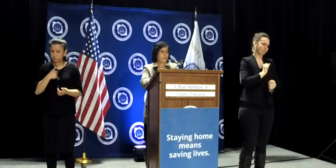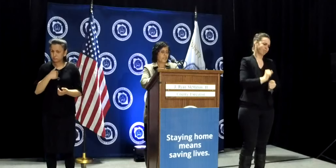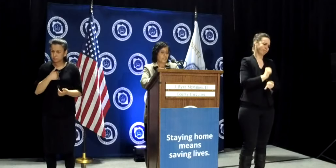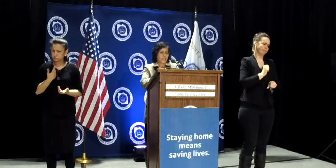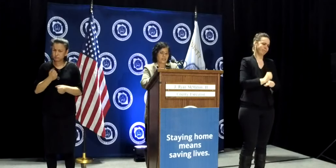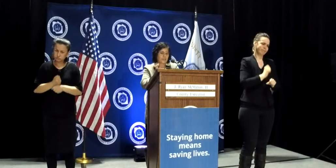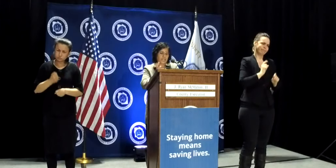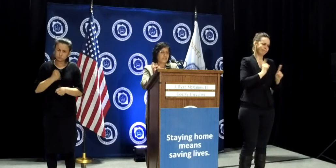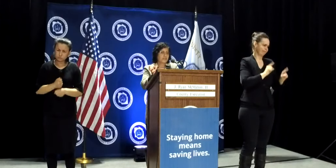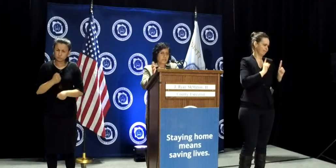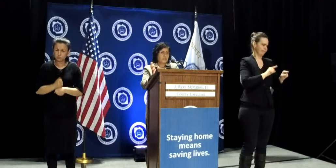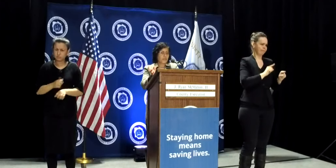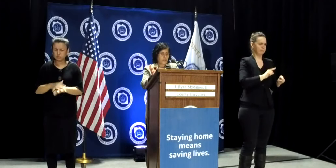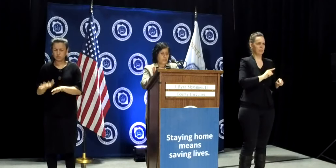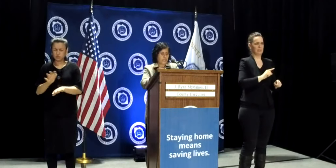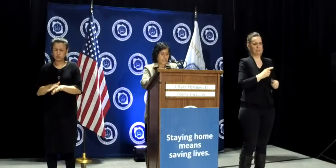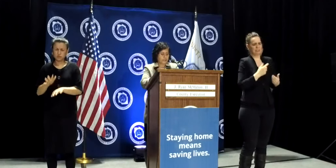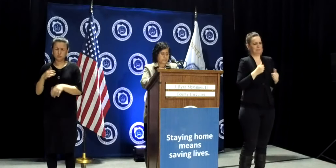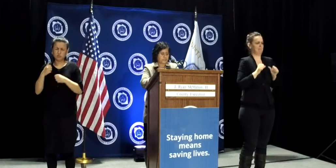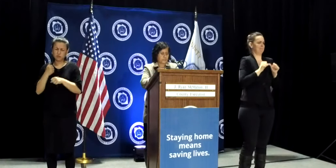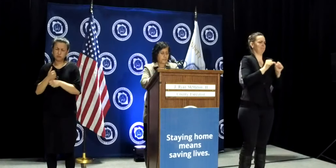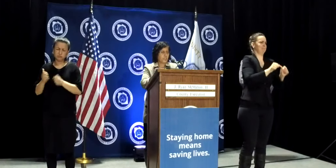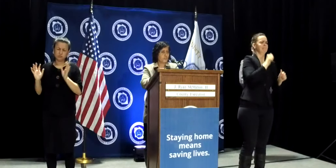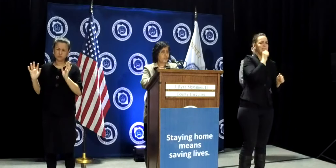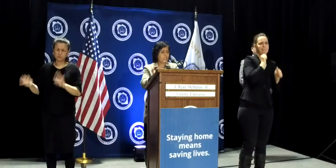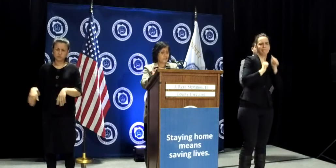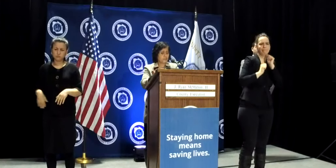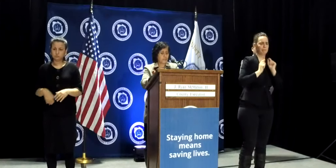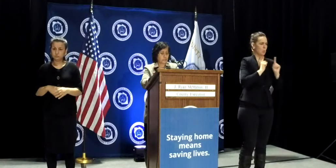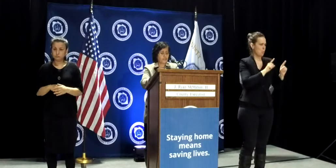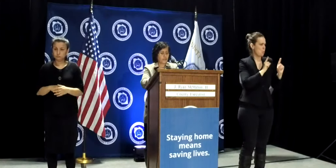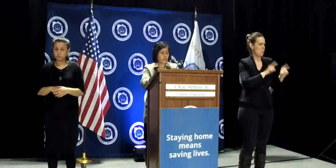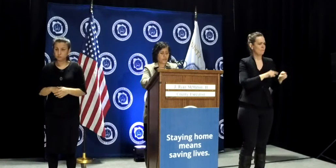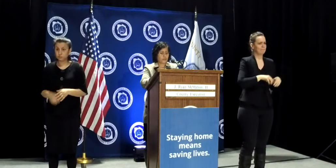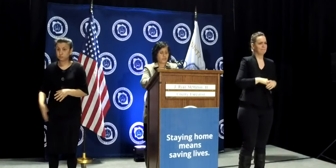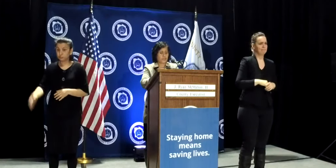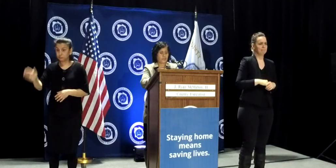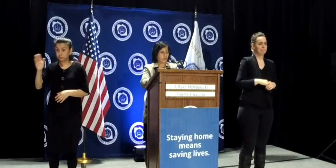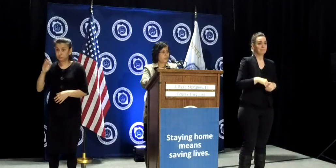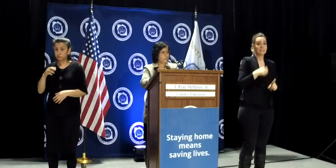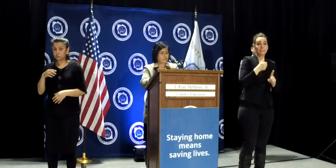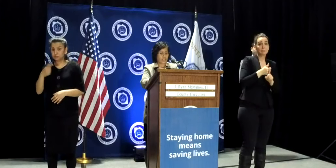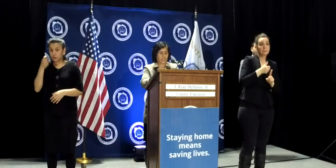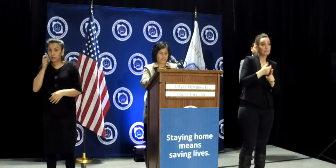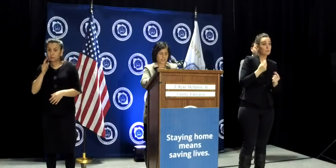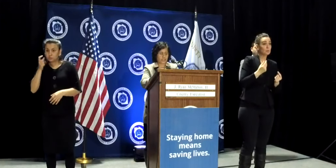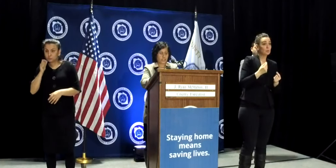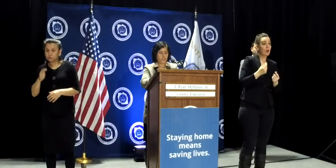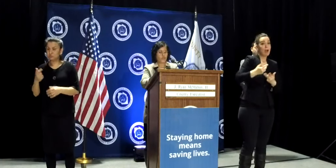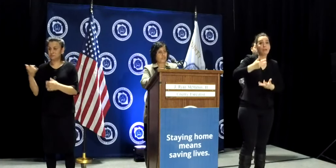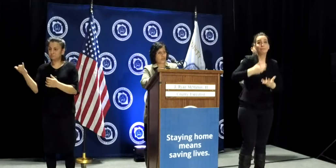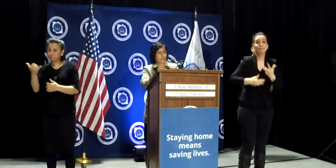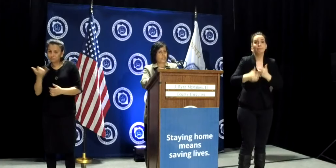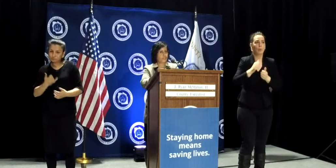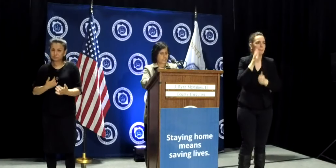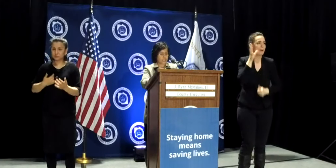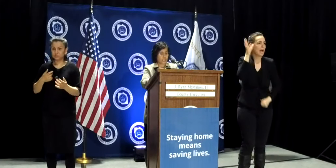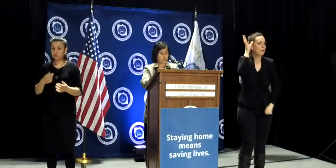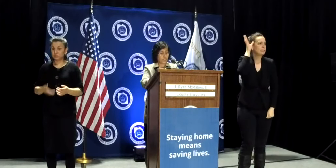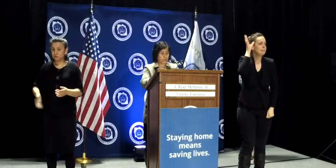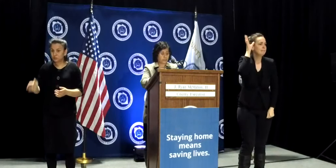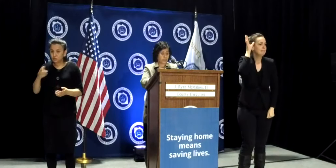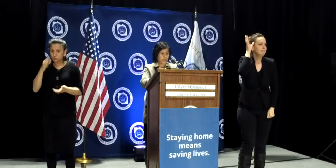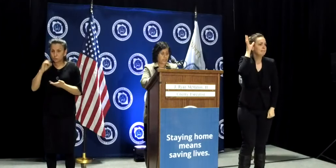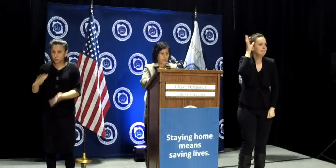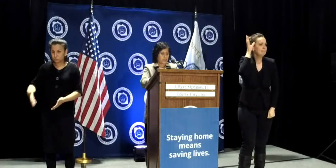months, and it must be the case. So he spent few hours with them, along with his youngest son, who was coughing and sneezing